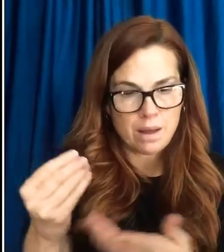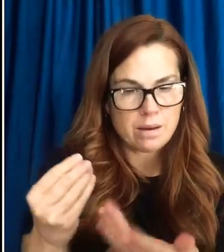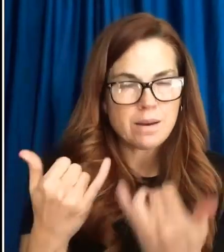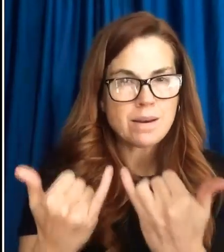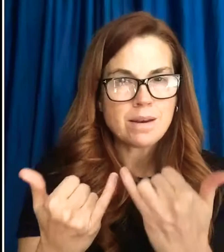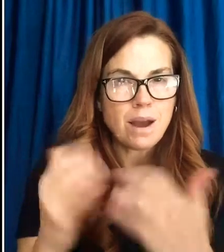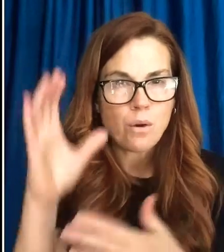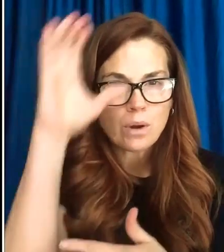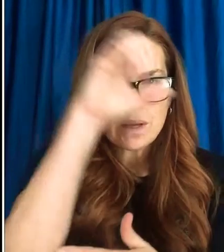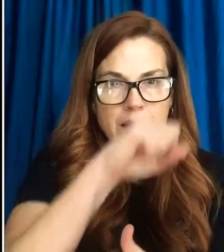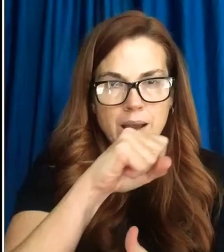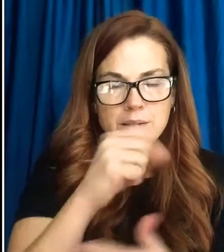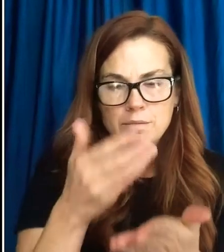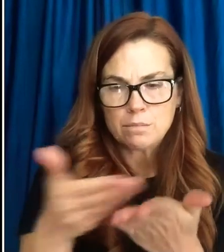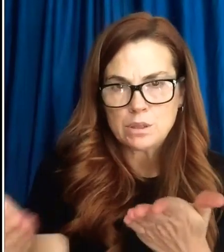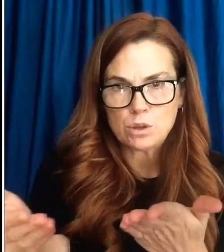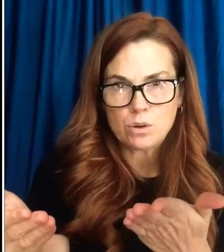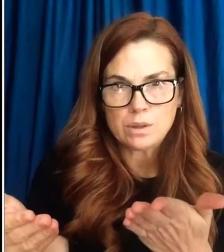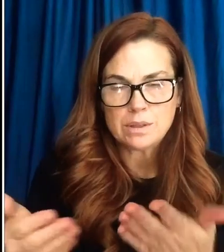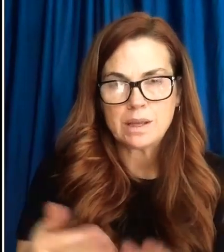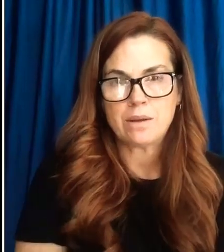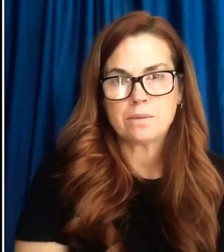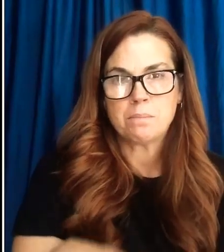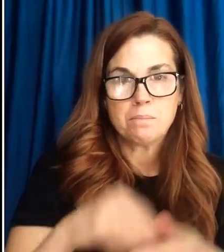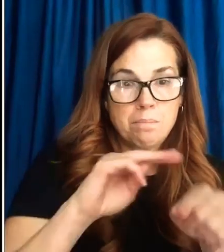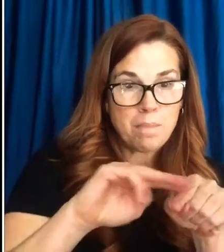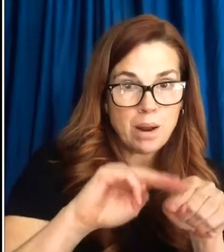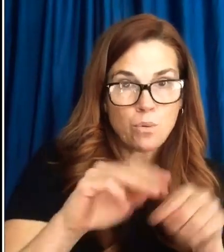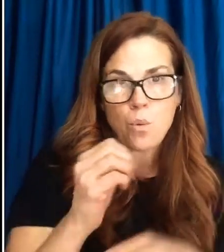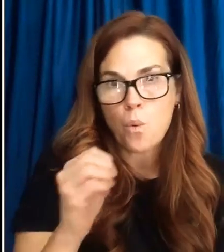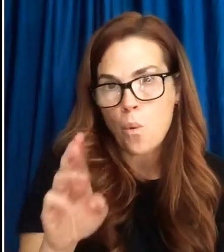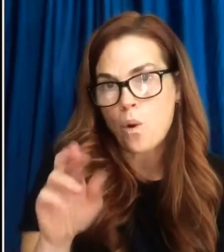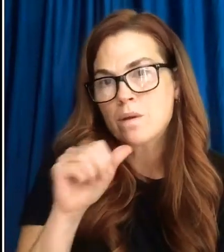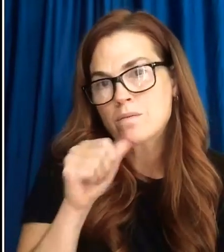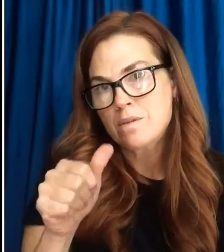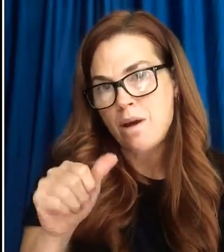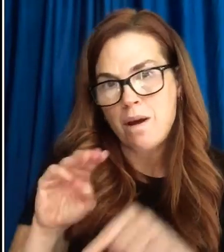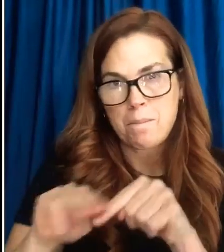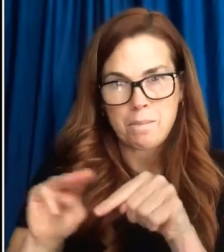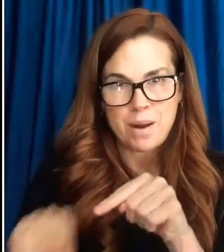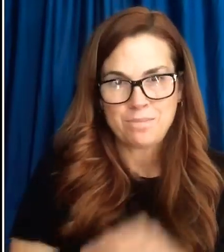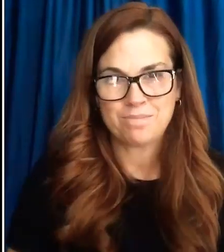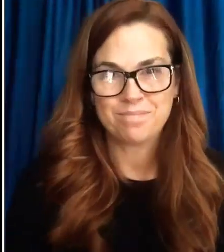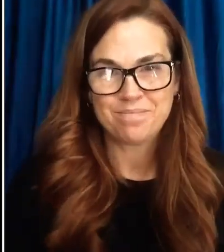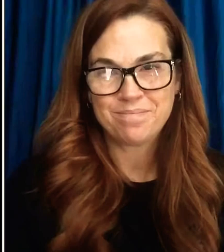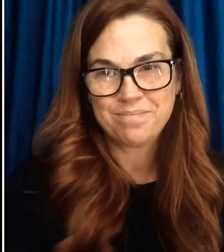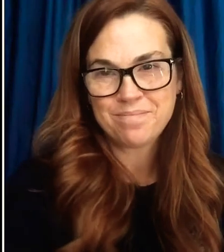time to guess whether materials are metals or nonmetals based on their properties.